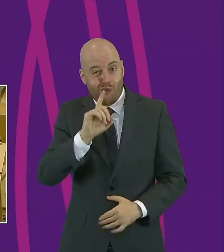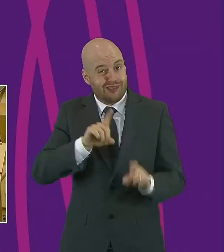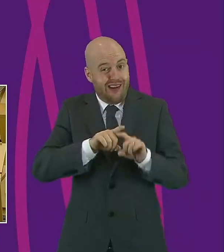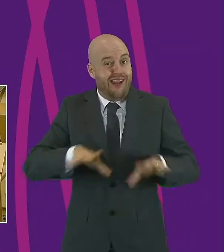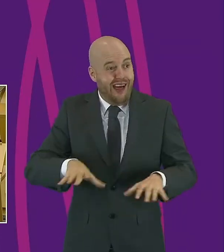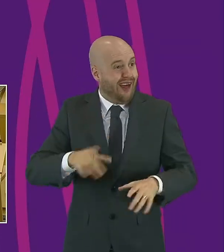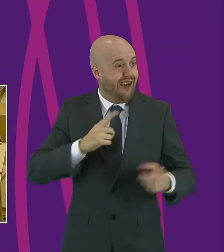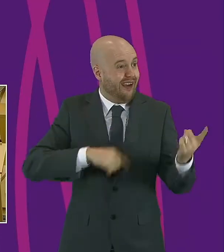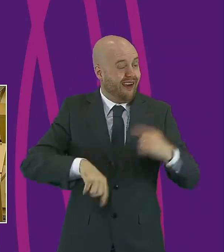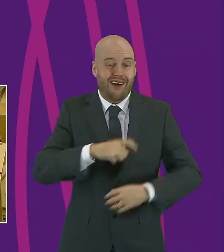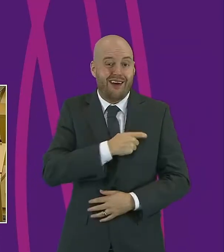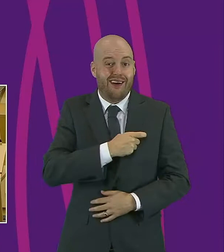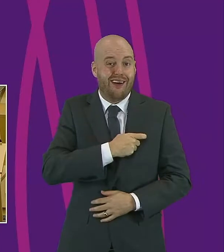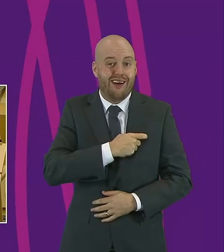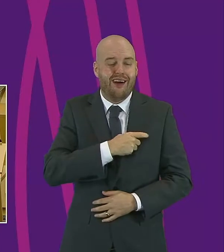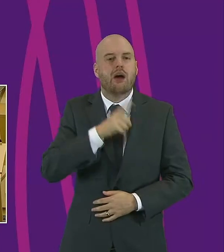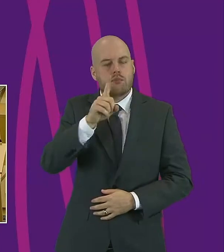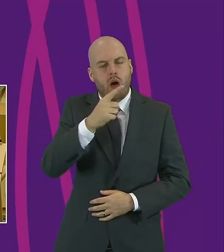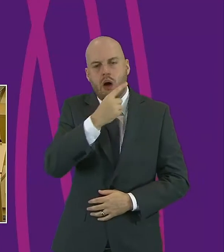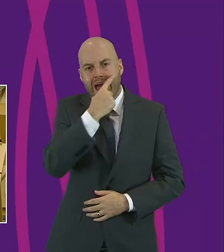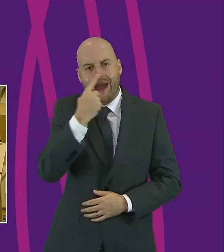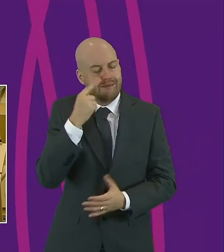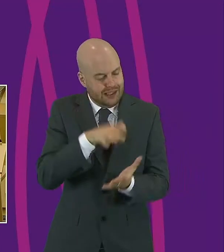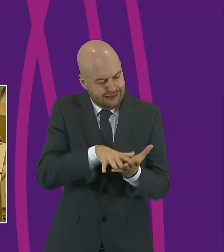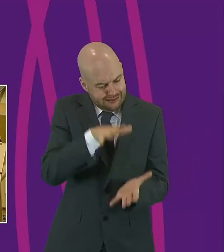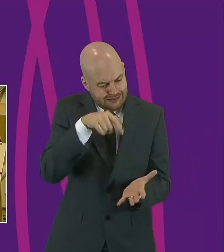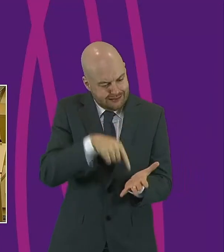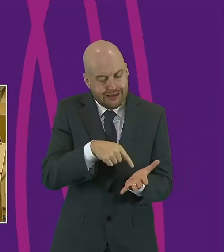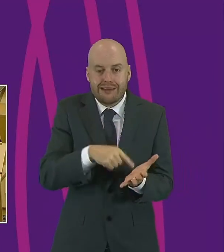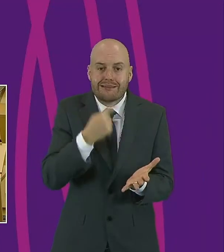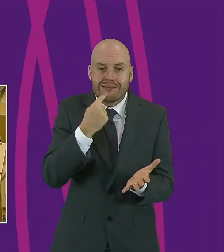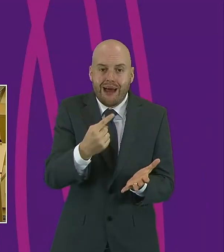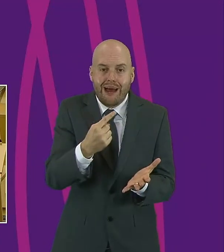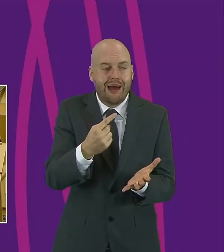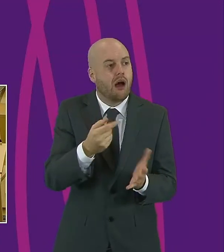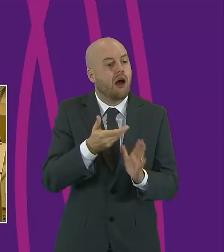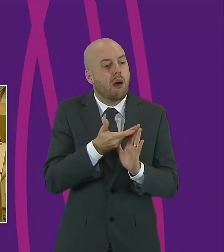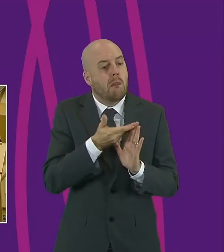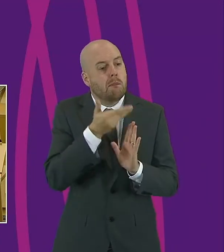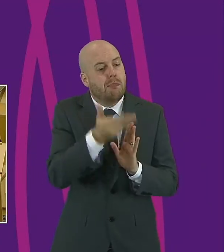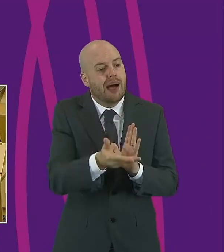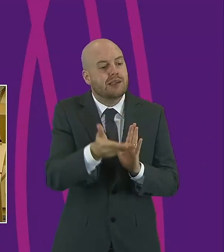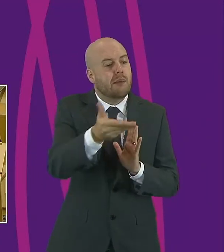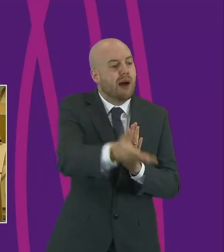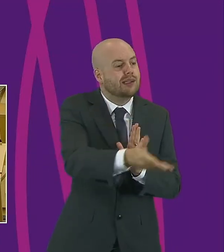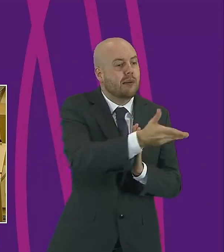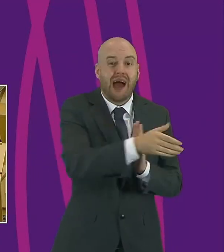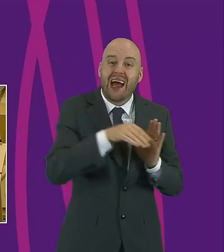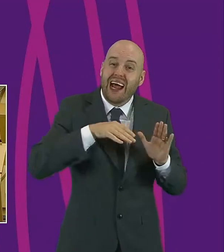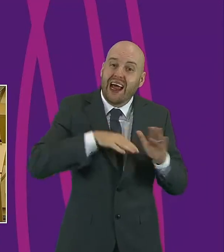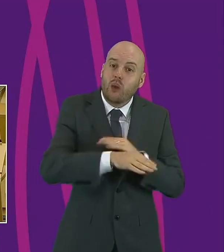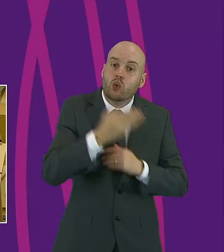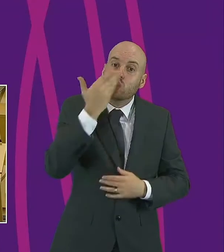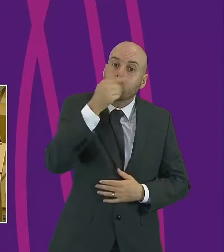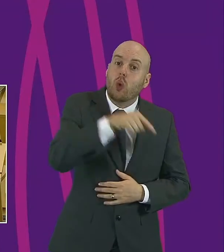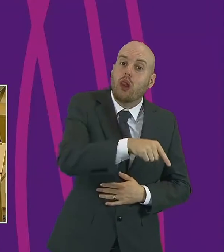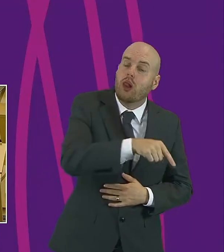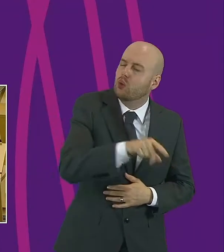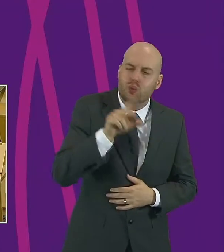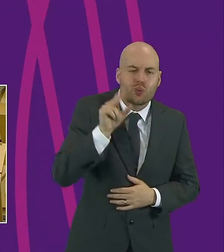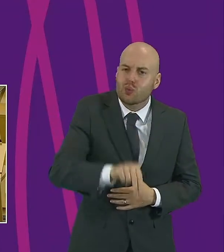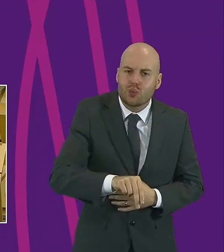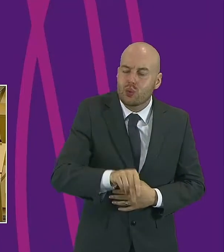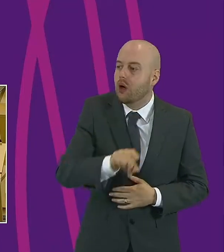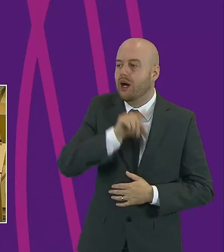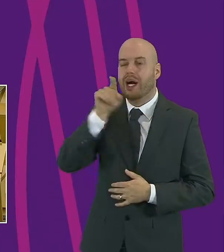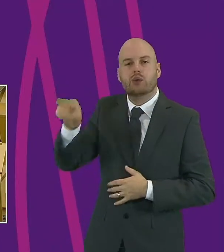far, the transmission is not within the schools. It is community transmission that is causing issues for schools.